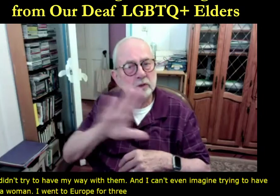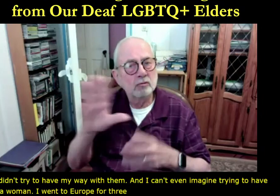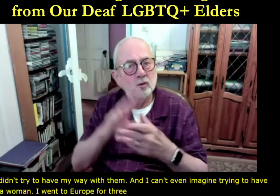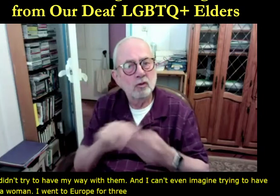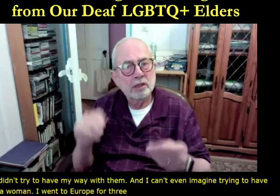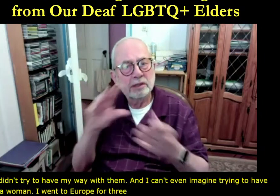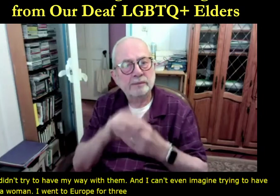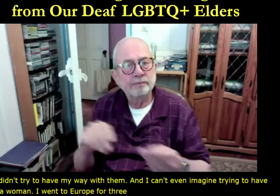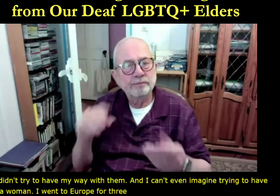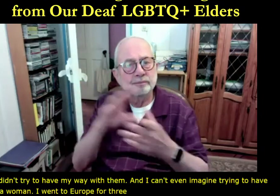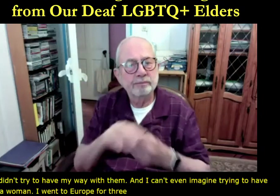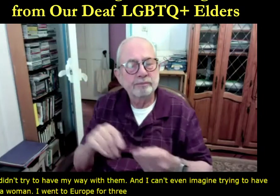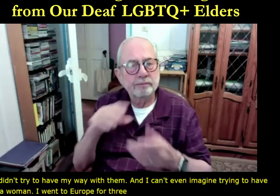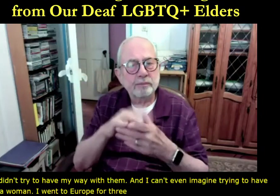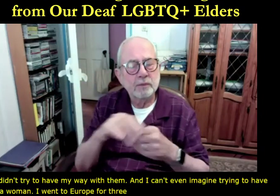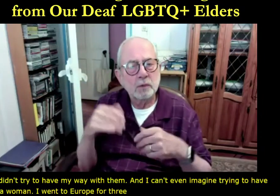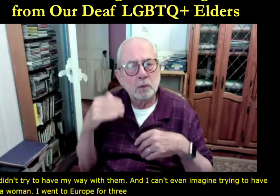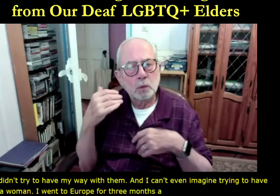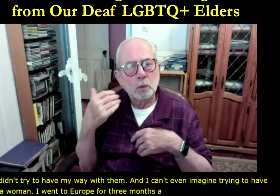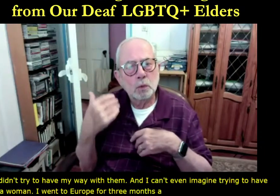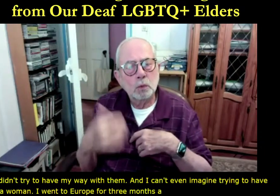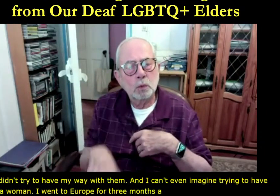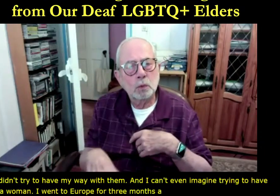different sizes and i would hear their stories